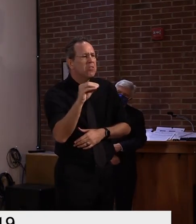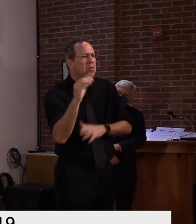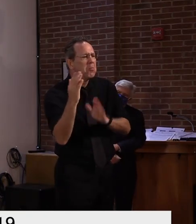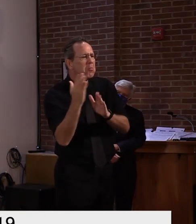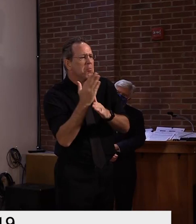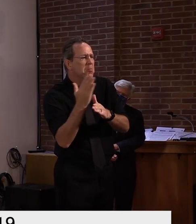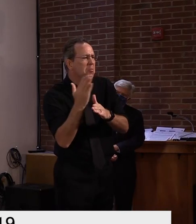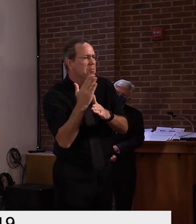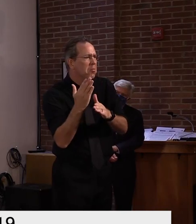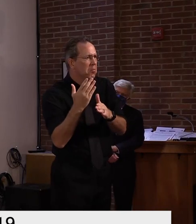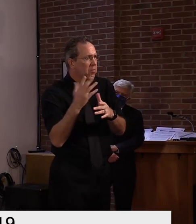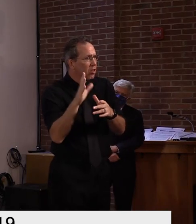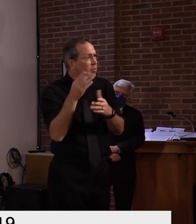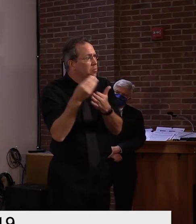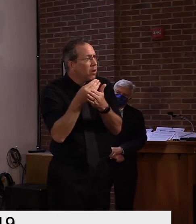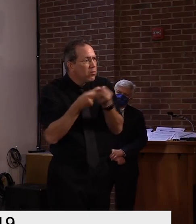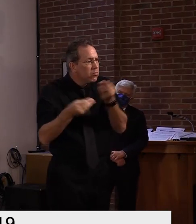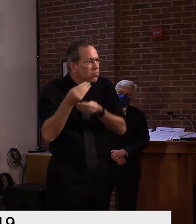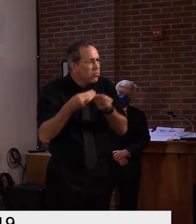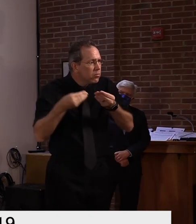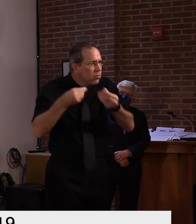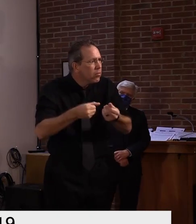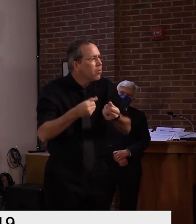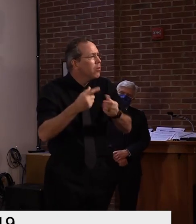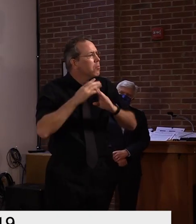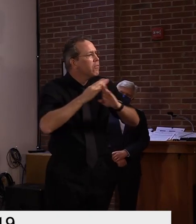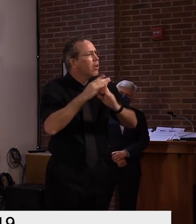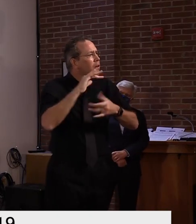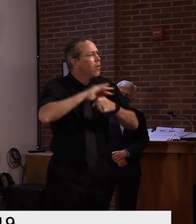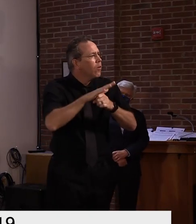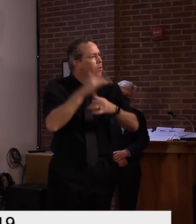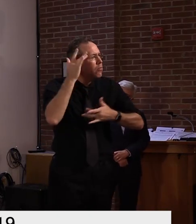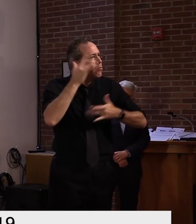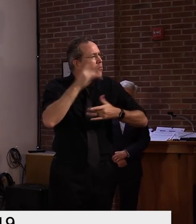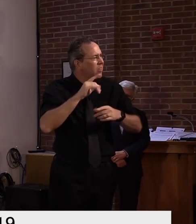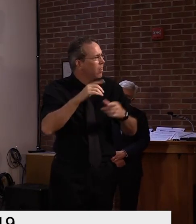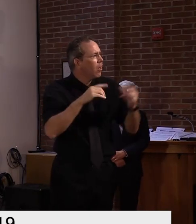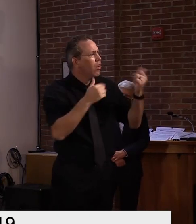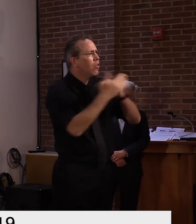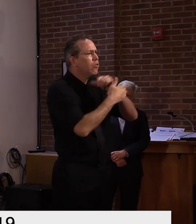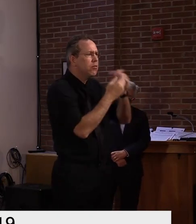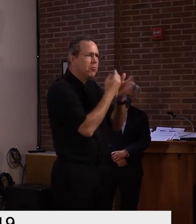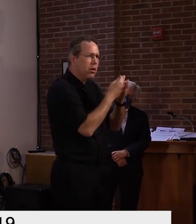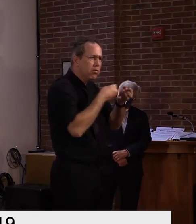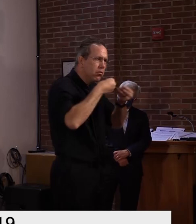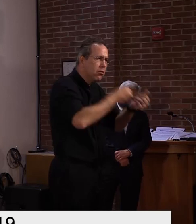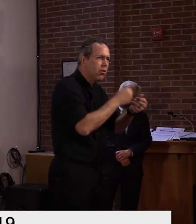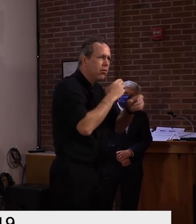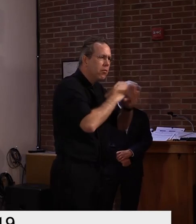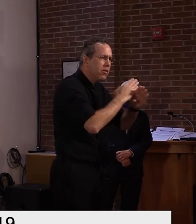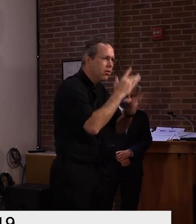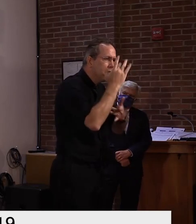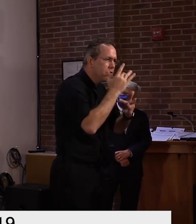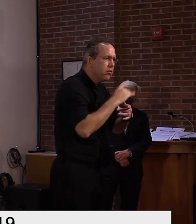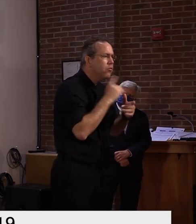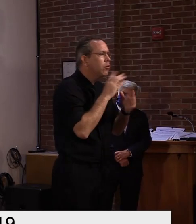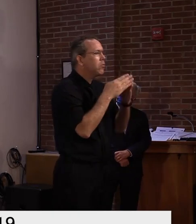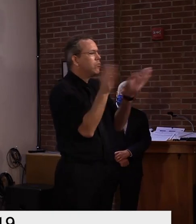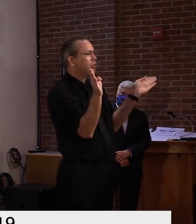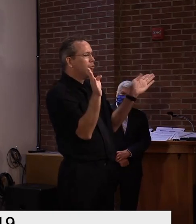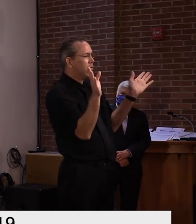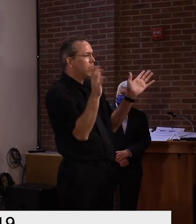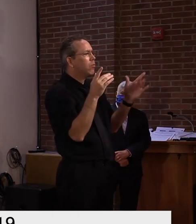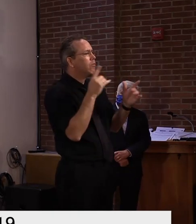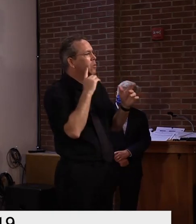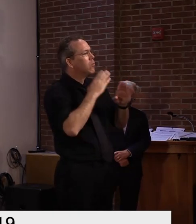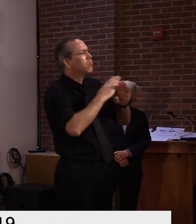budget, to prevention and public health. The United States has traditionally been in the low single digits in that category.